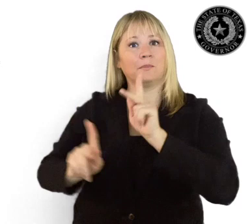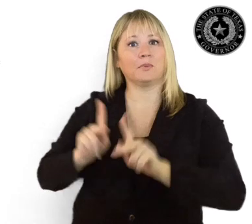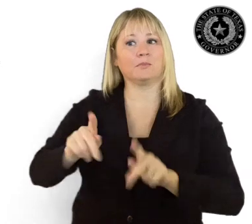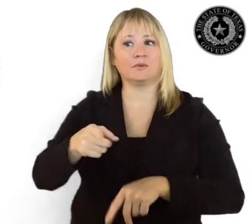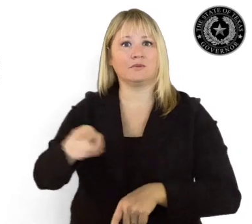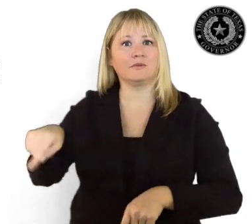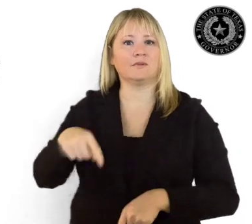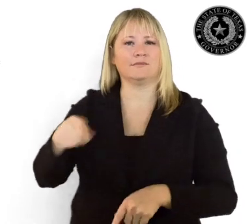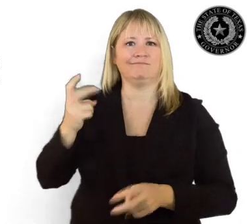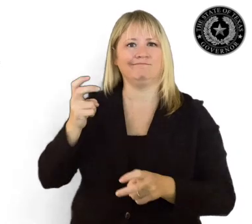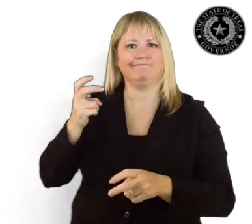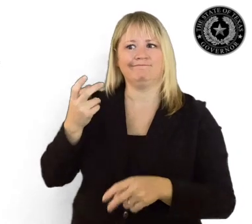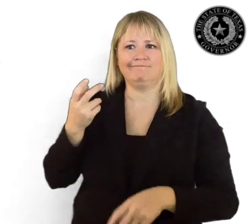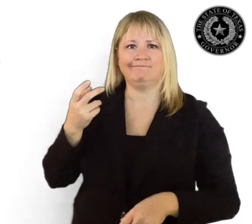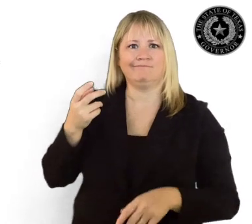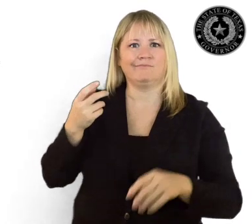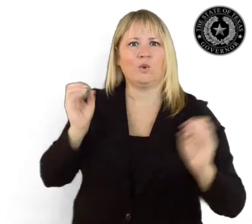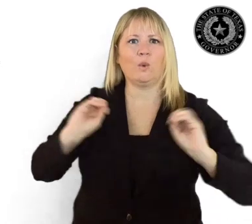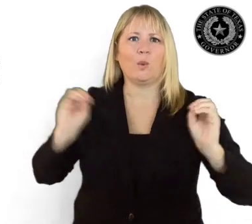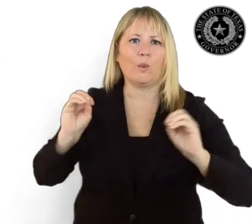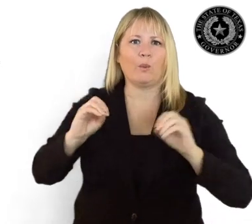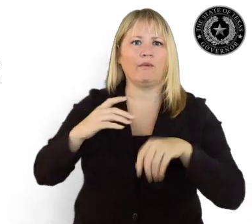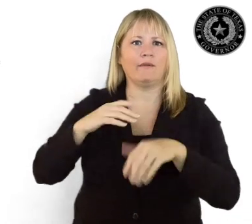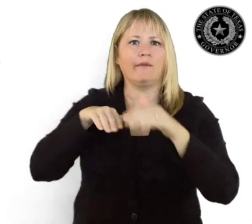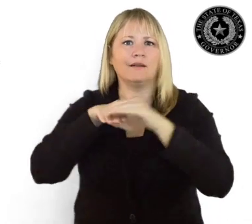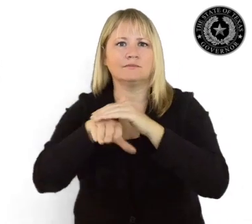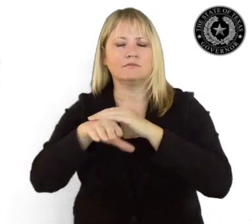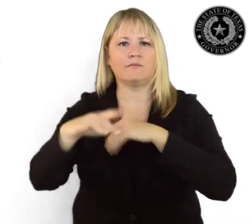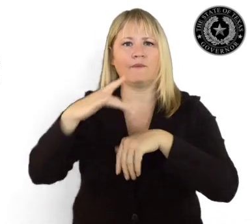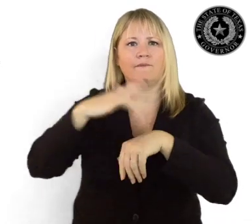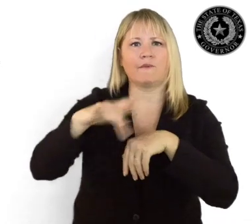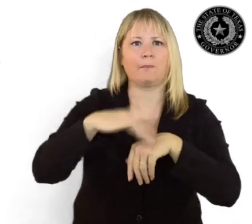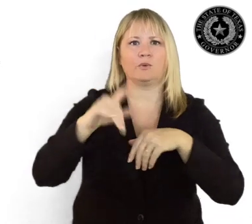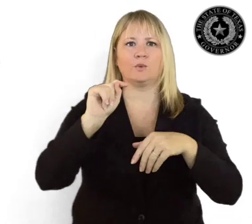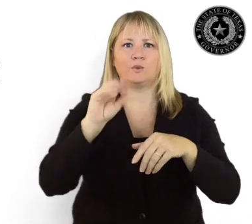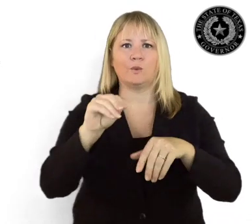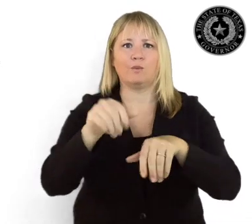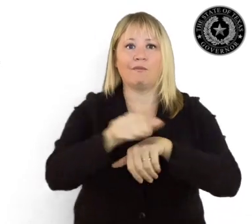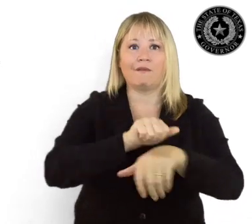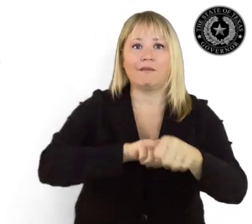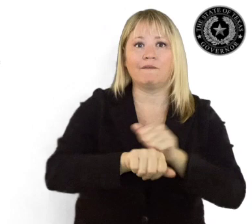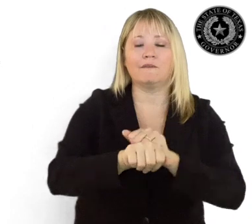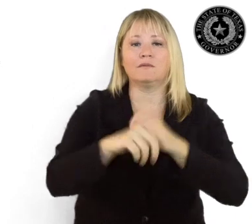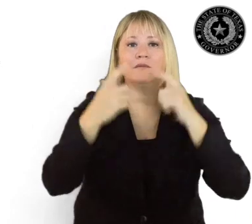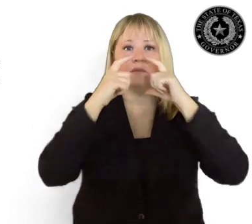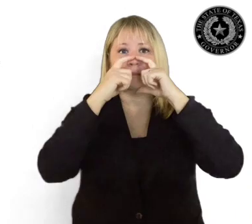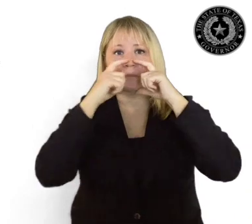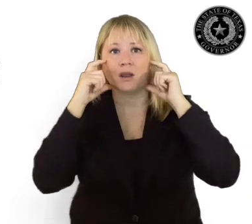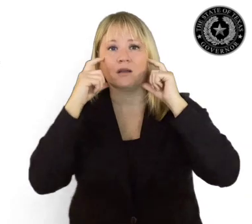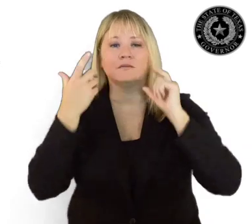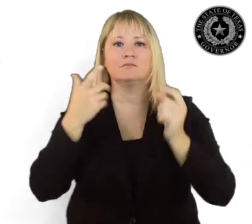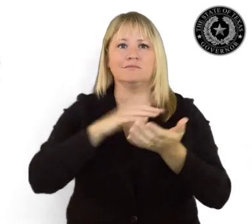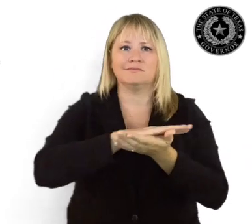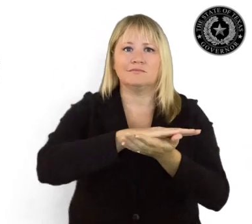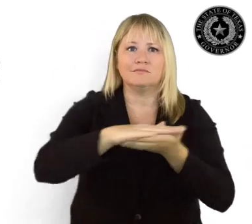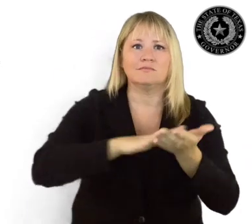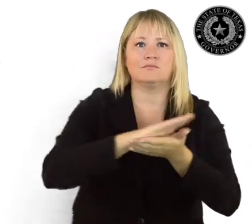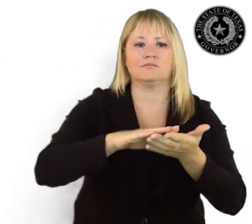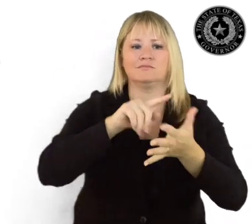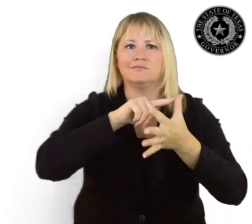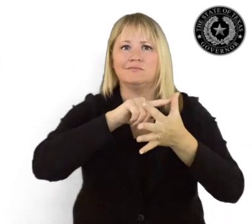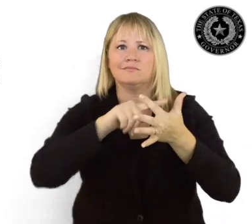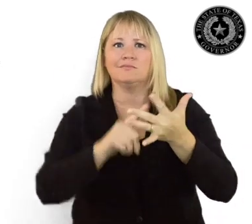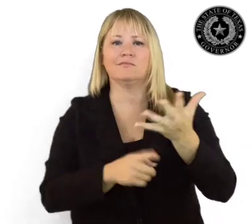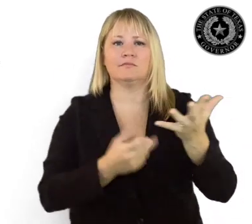only substantially comply with the standards in light of scarce resources and other extenuating COVID-19